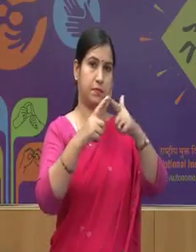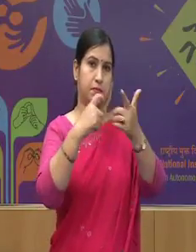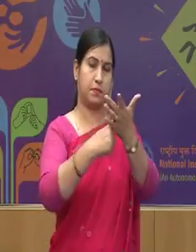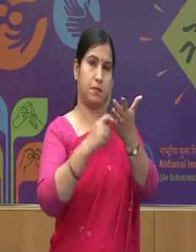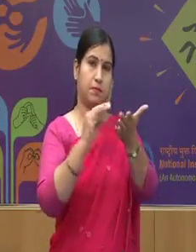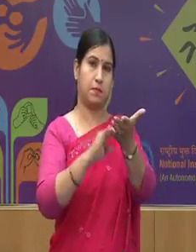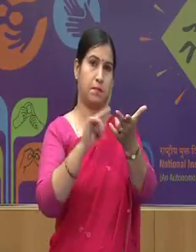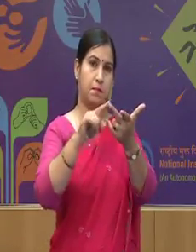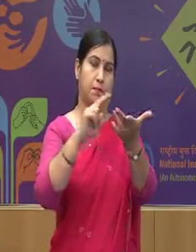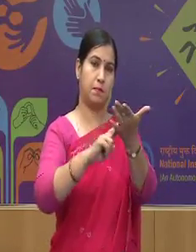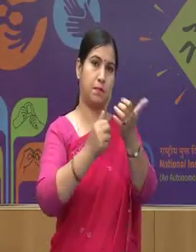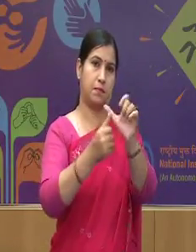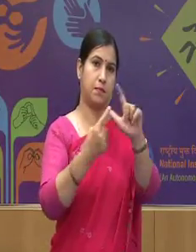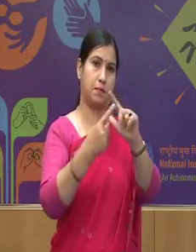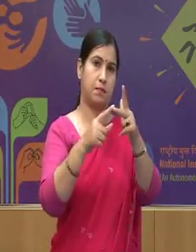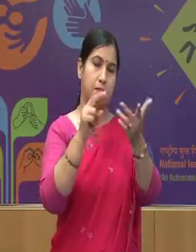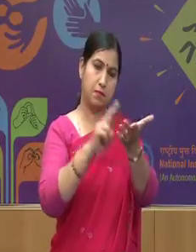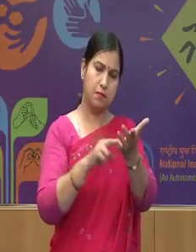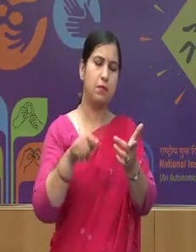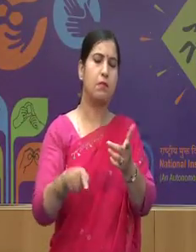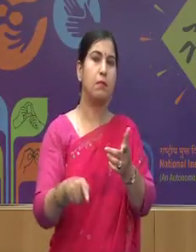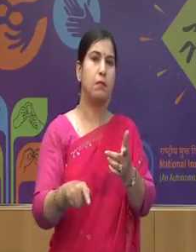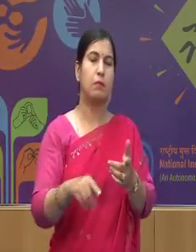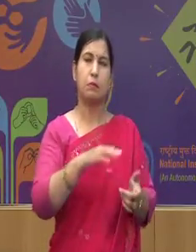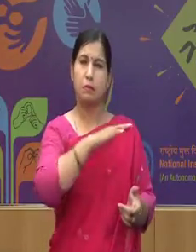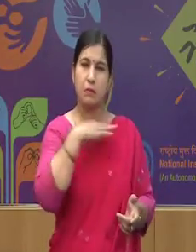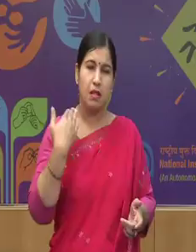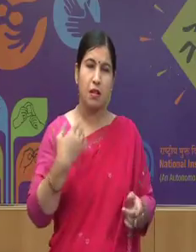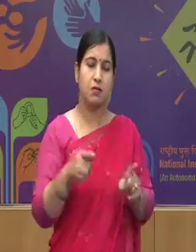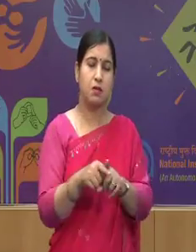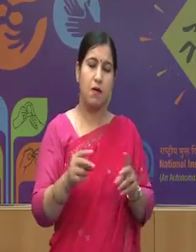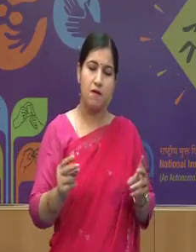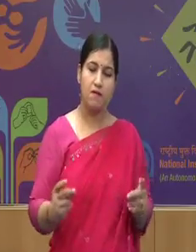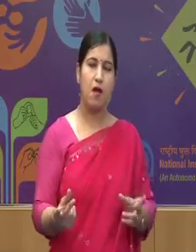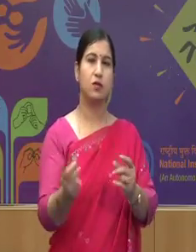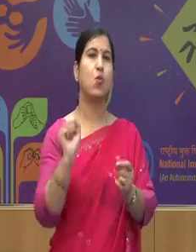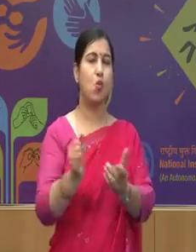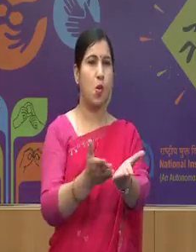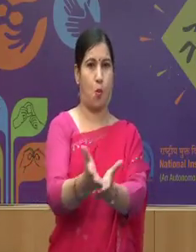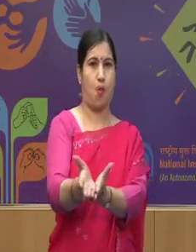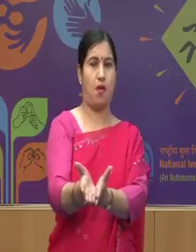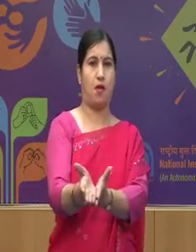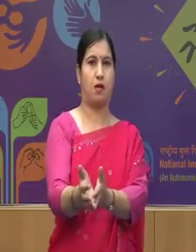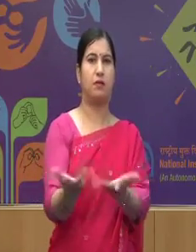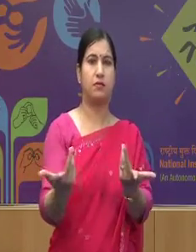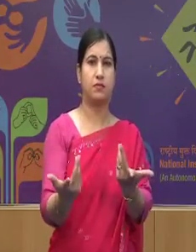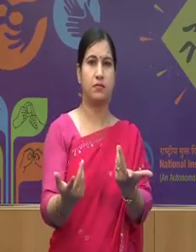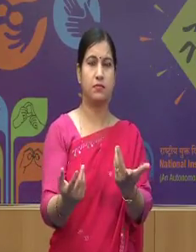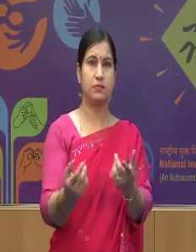where the people were killed systematically as soon as possible by putting them in gas